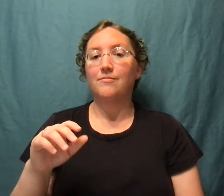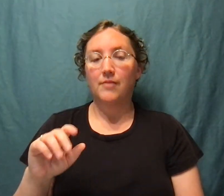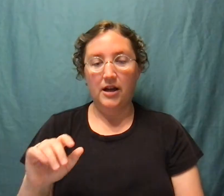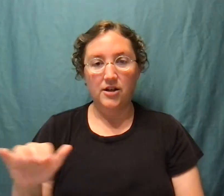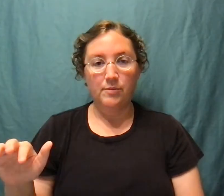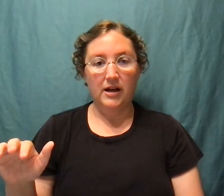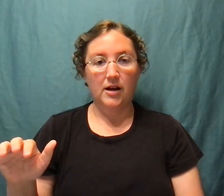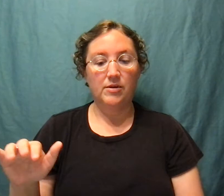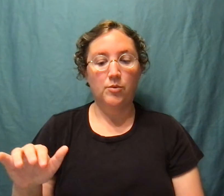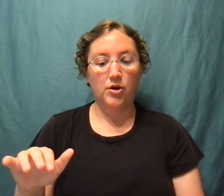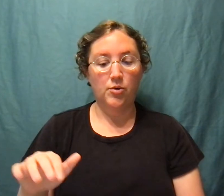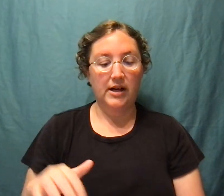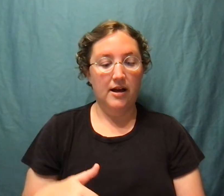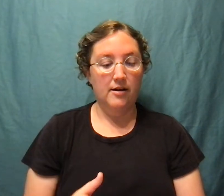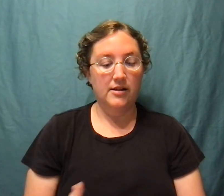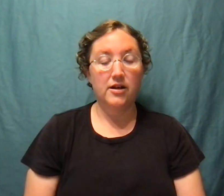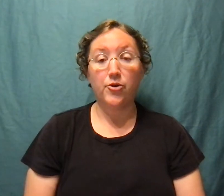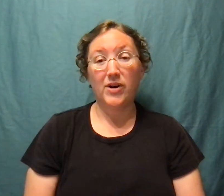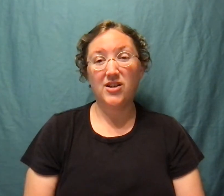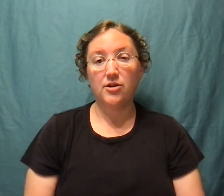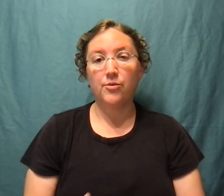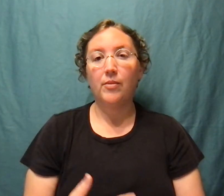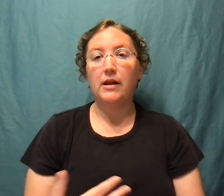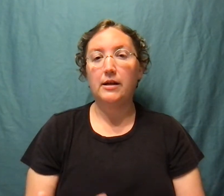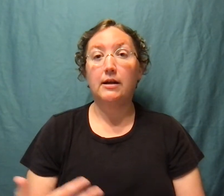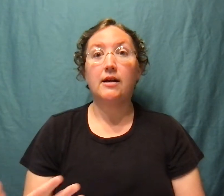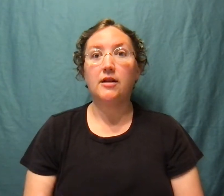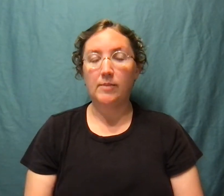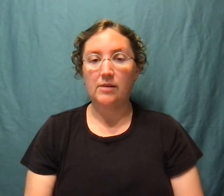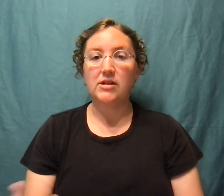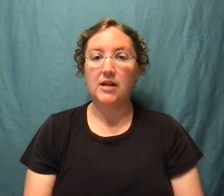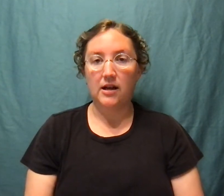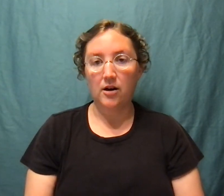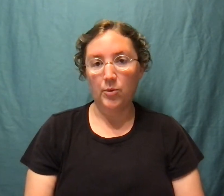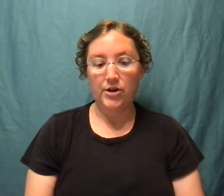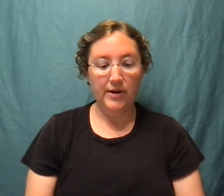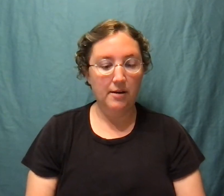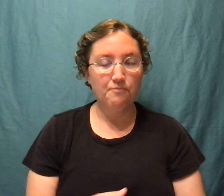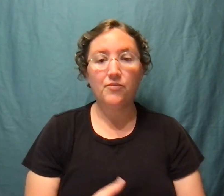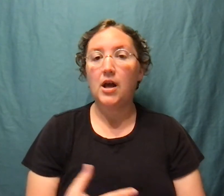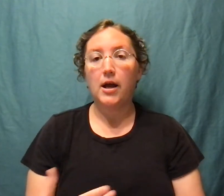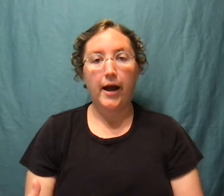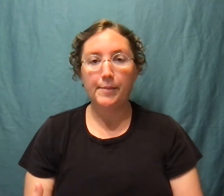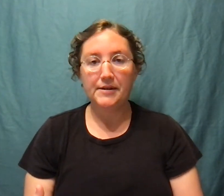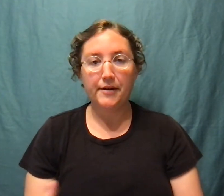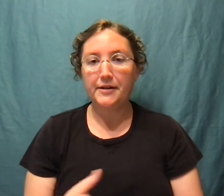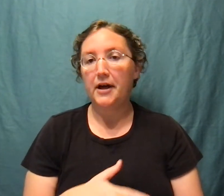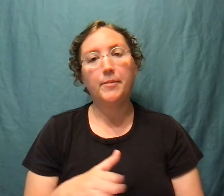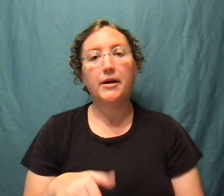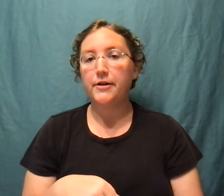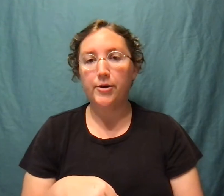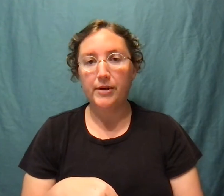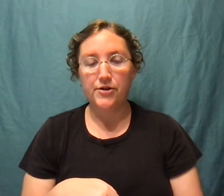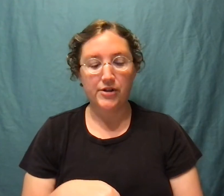and just pick it up and do it again. That's another way to indicate that you made a mistake and are redoing it. Happens all the time. Don't beat yourself up